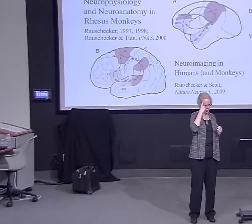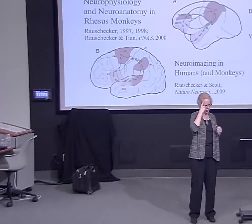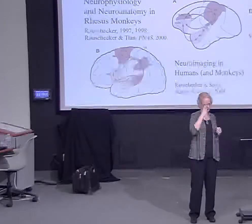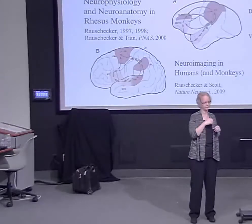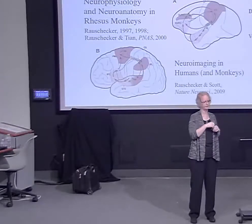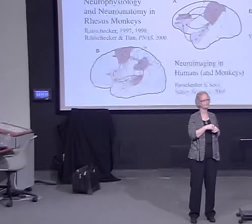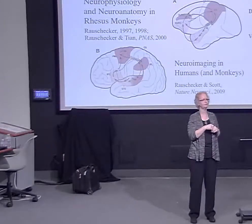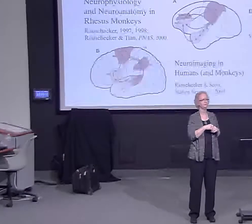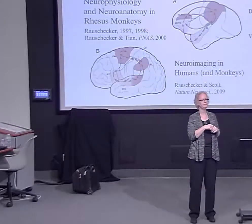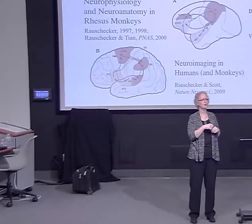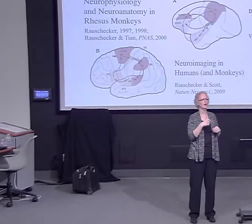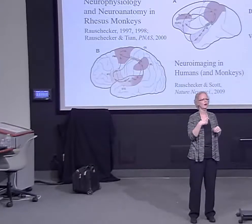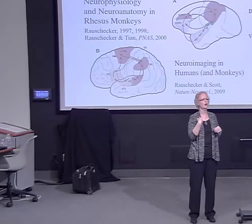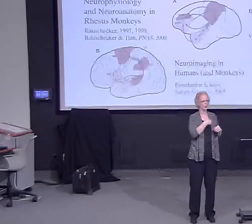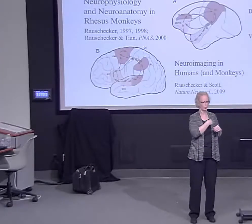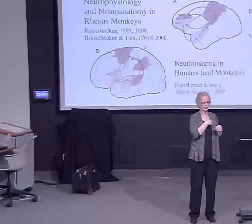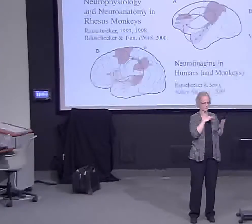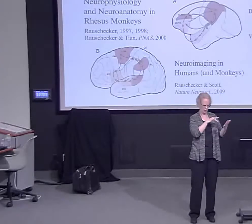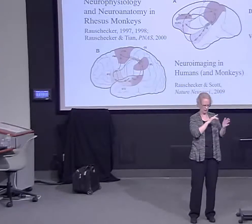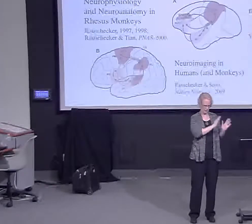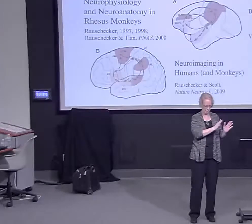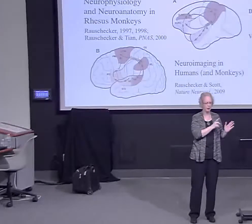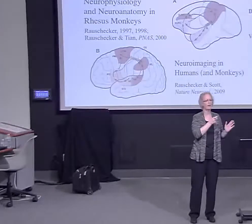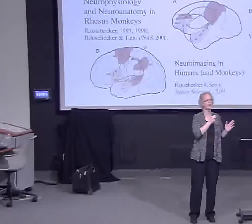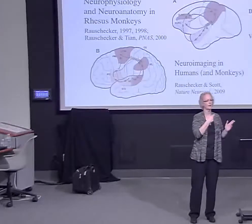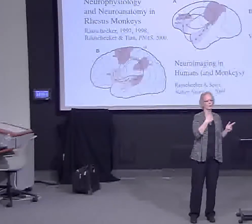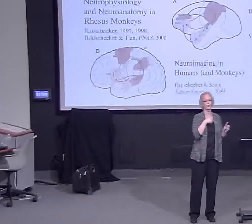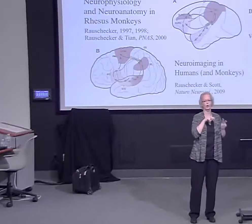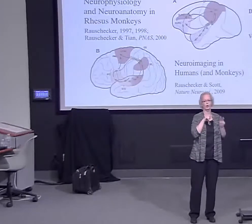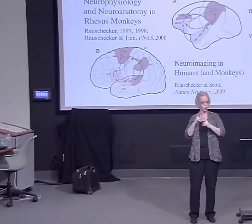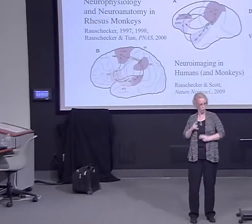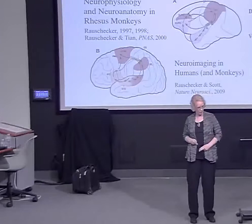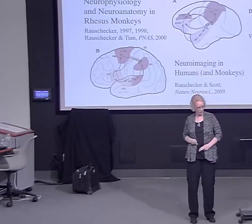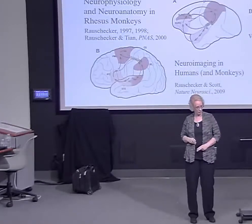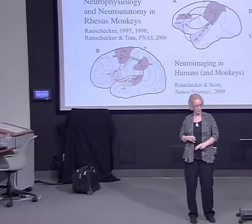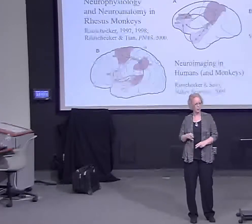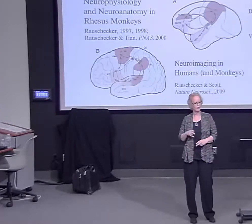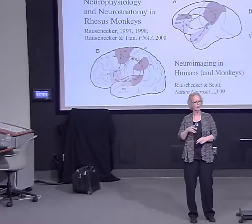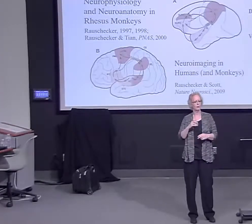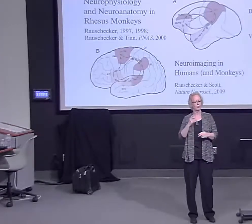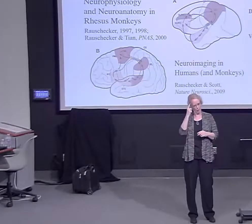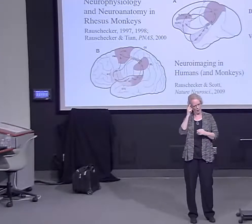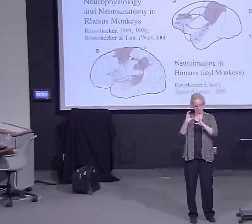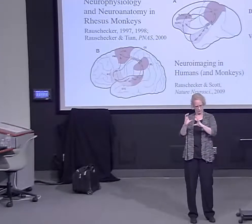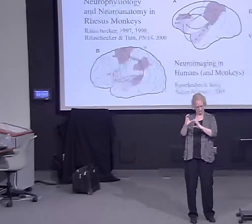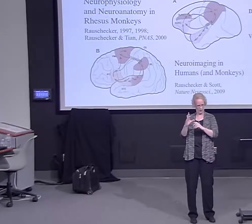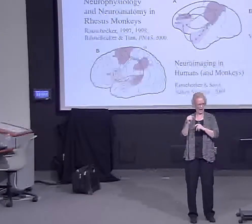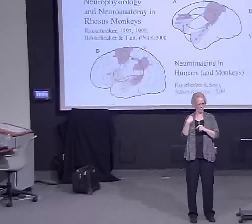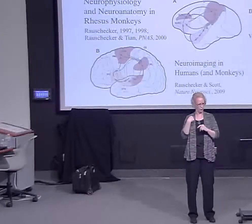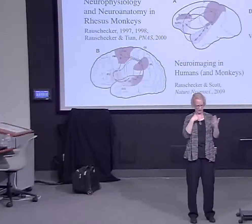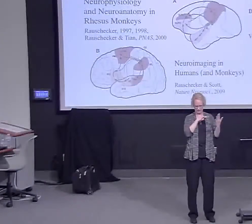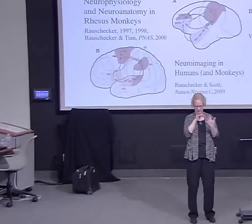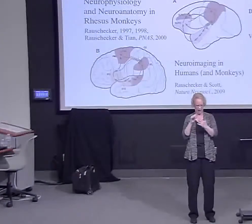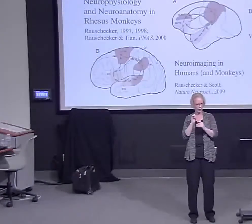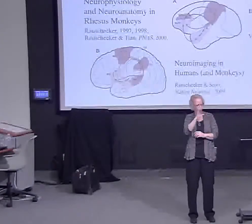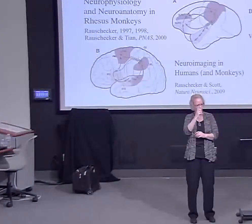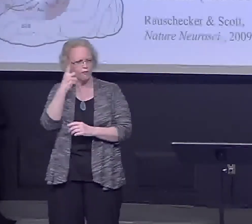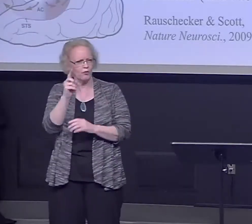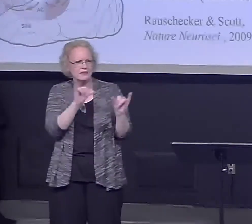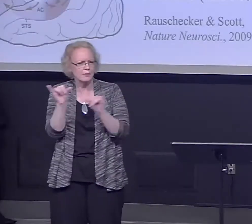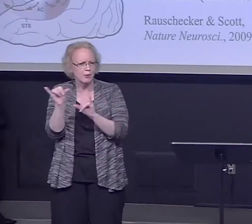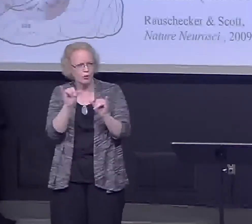we do parallel studies in humans where we look for the same brain systems. And it turns out that the anatomy of the auditory system,